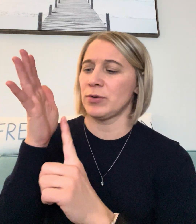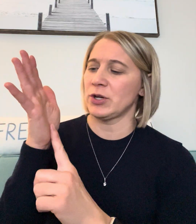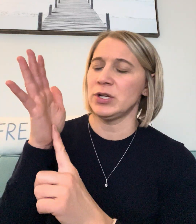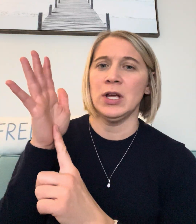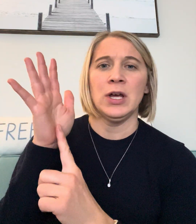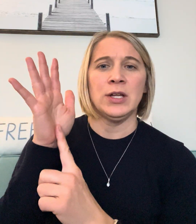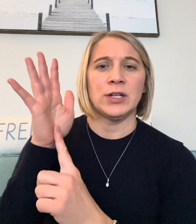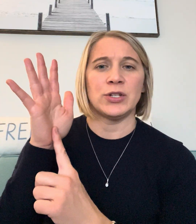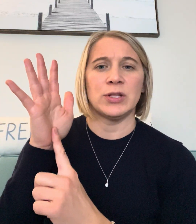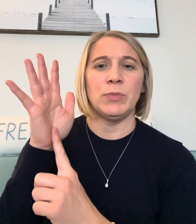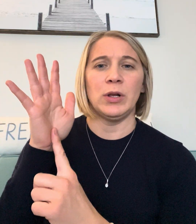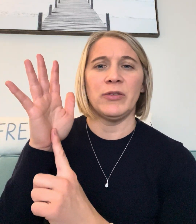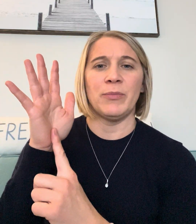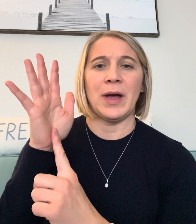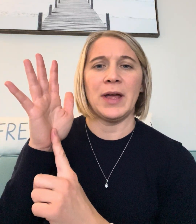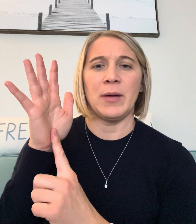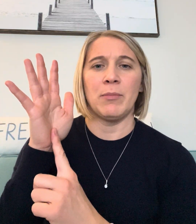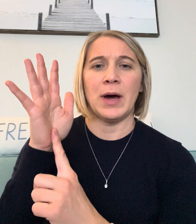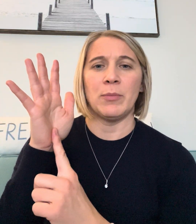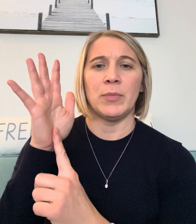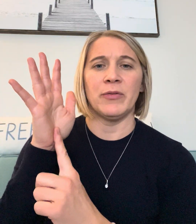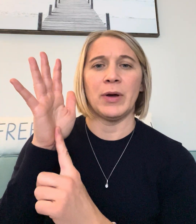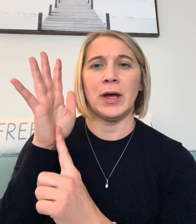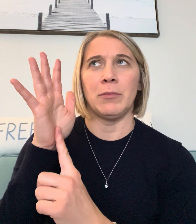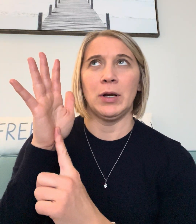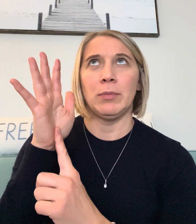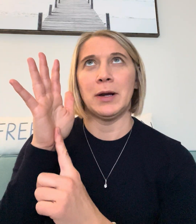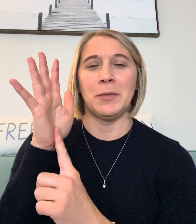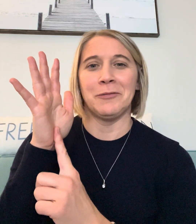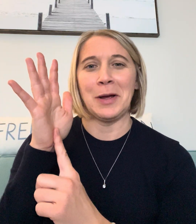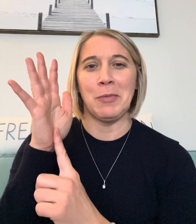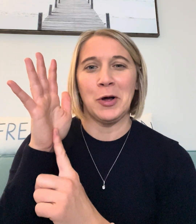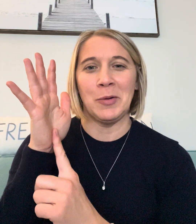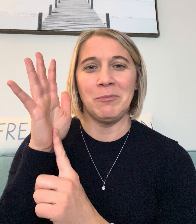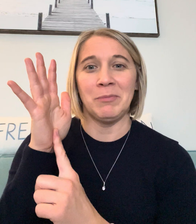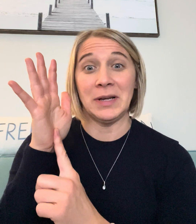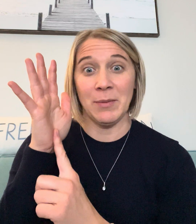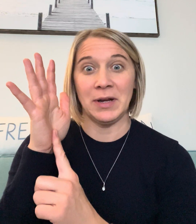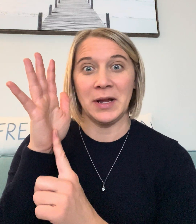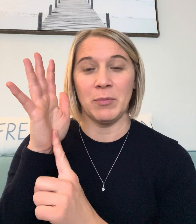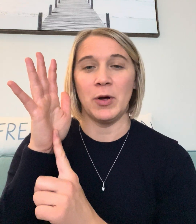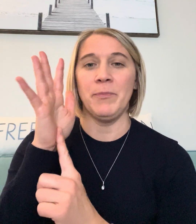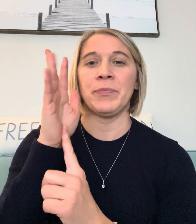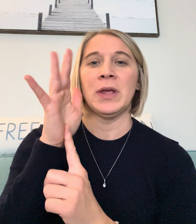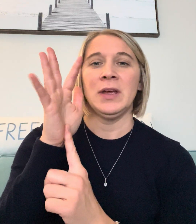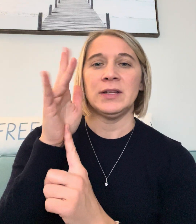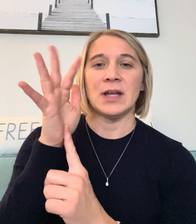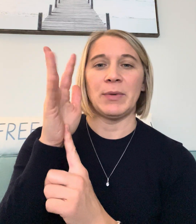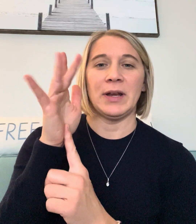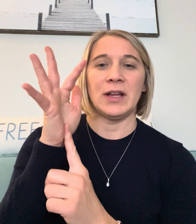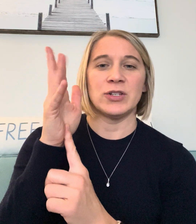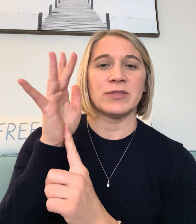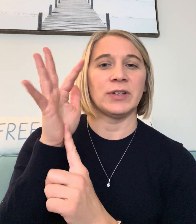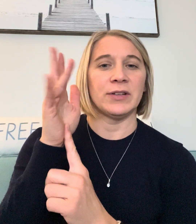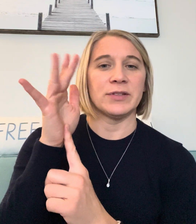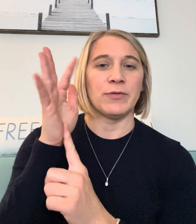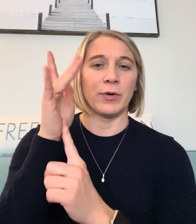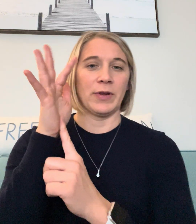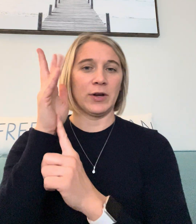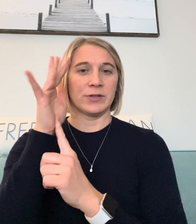direction, touches the middle bottom of my palm, my dominant hand palm. Dominant hand just flails the 4 fingers, so